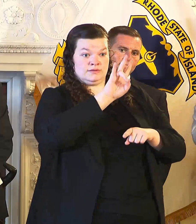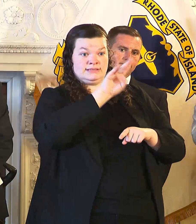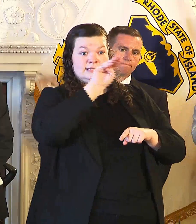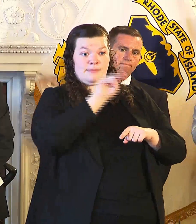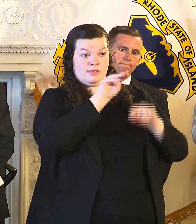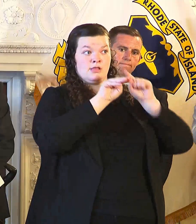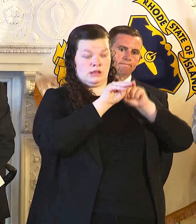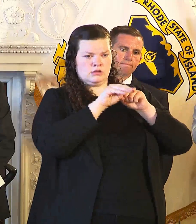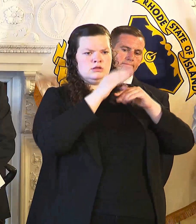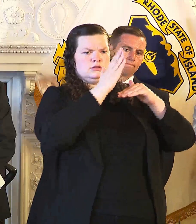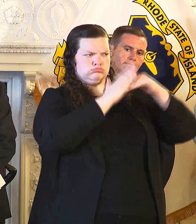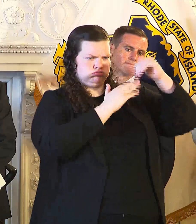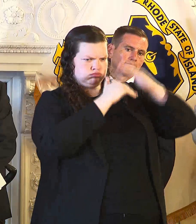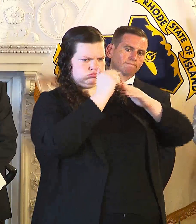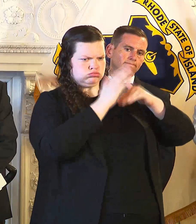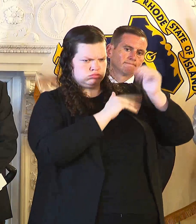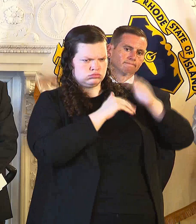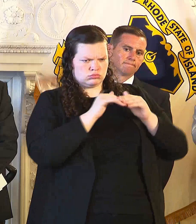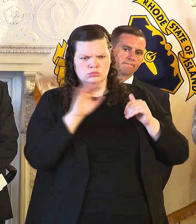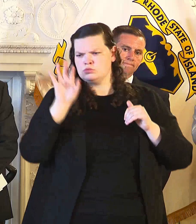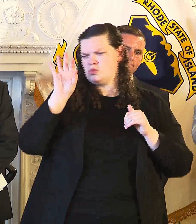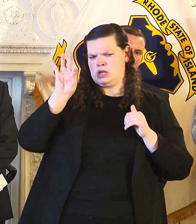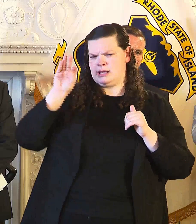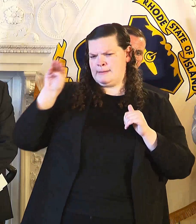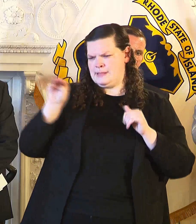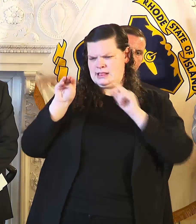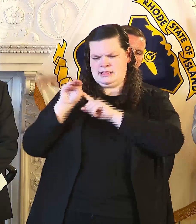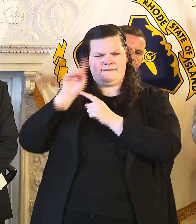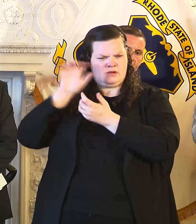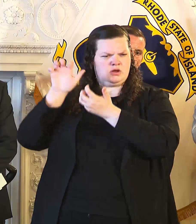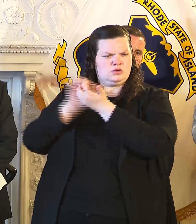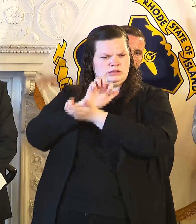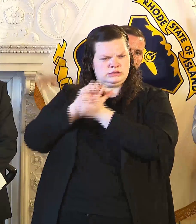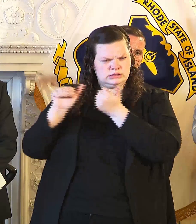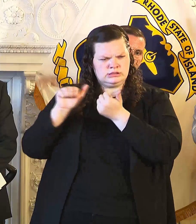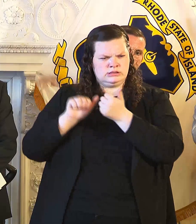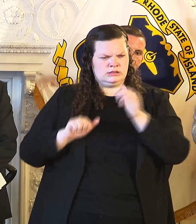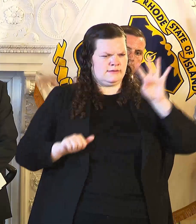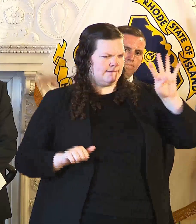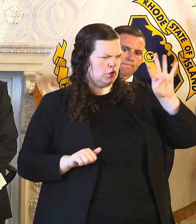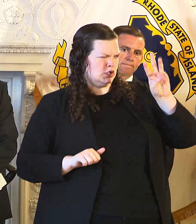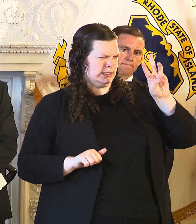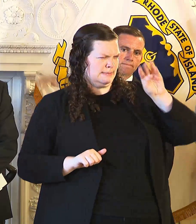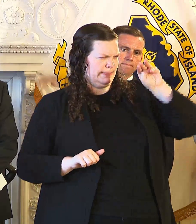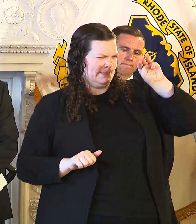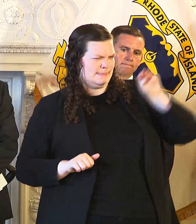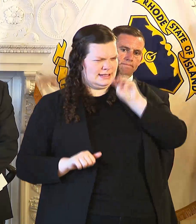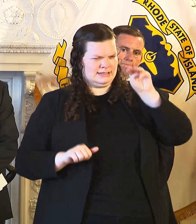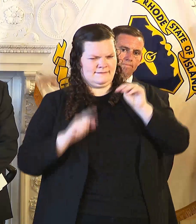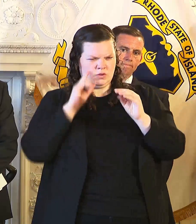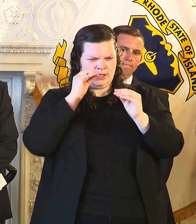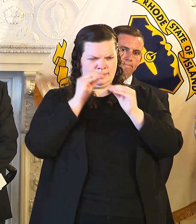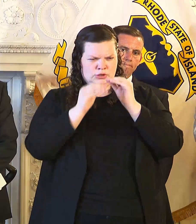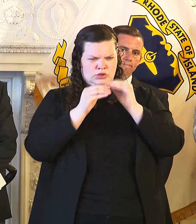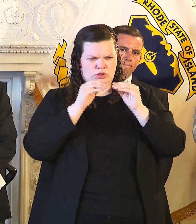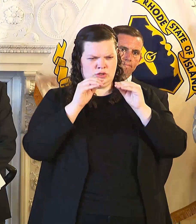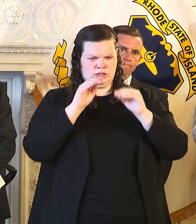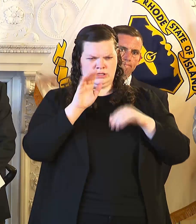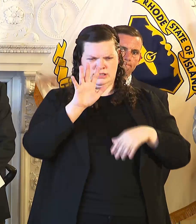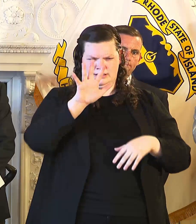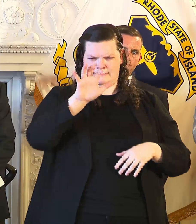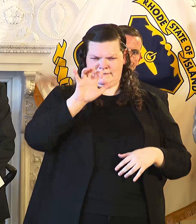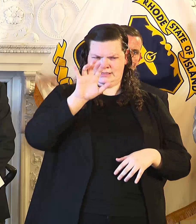demo, 46 million for the emergency repairs would be 570 million. Is that your new estimated total cost for